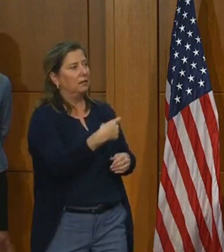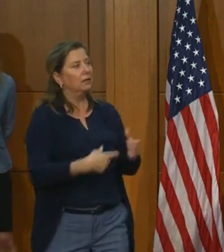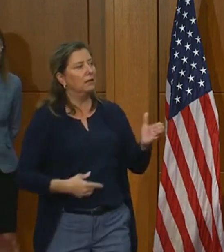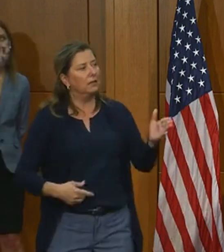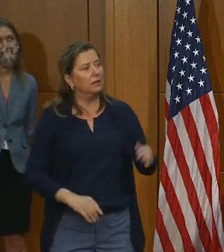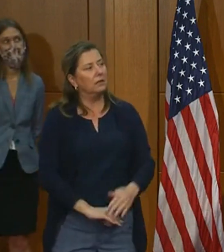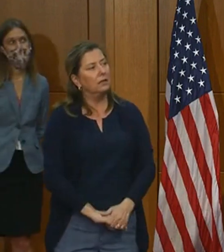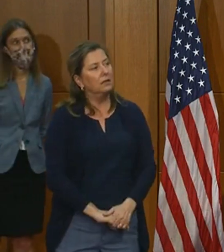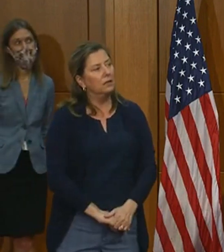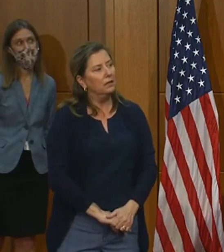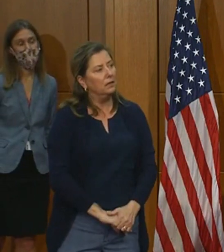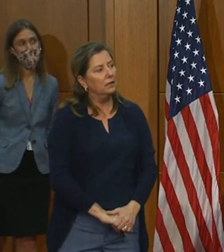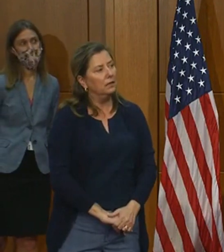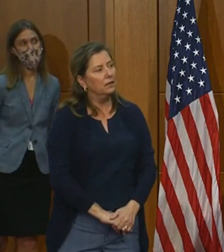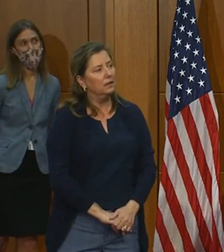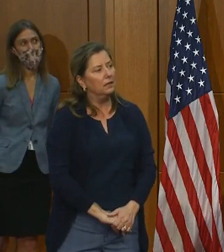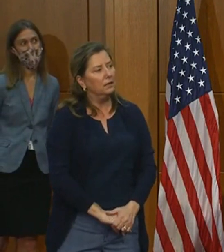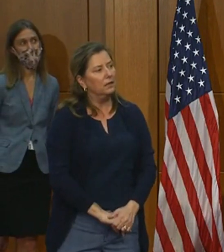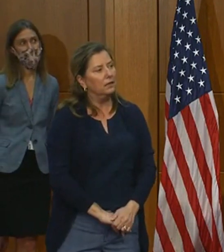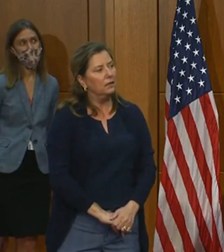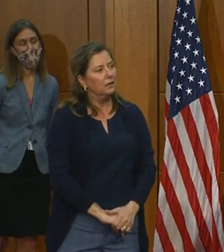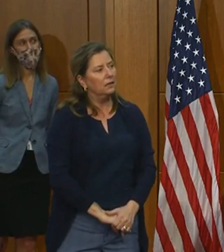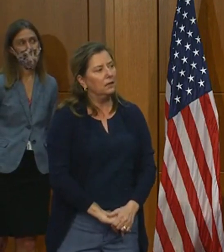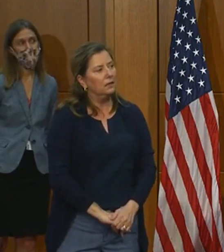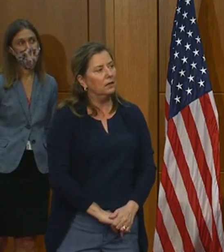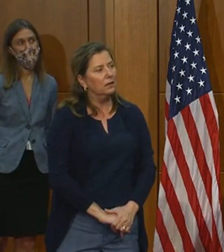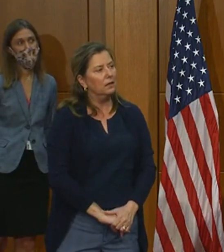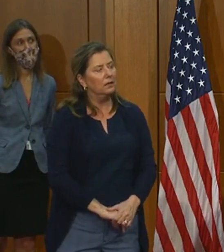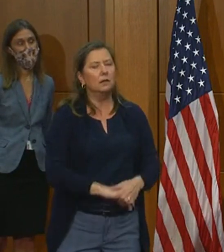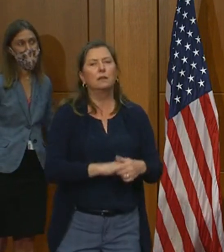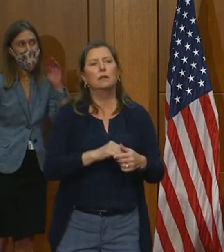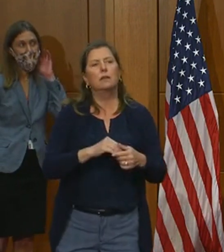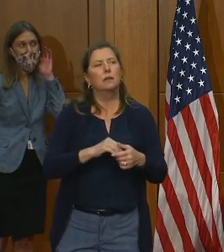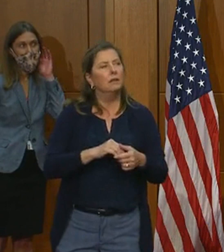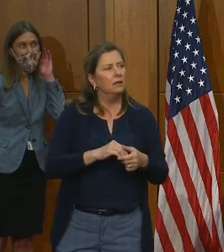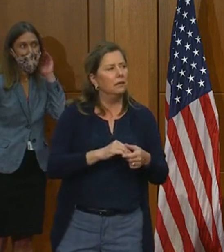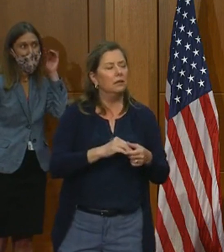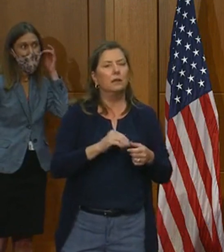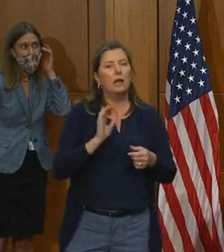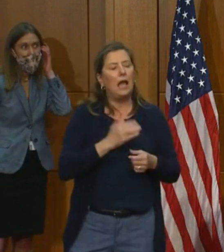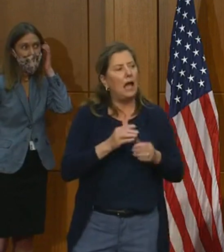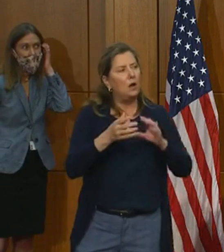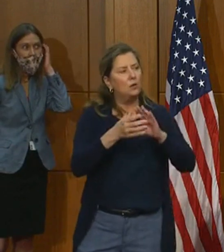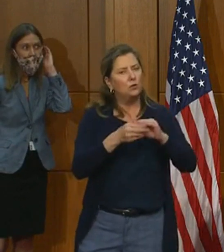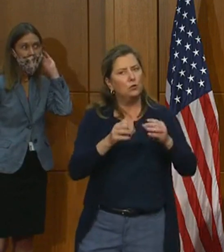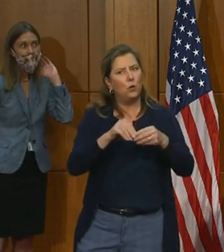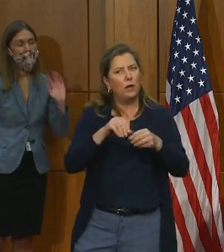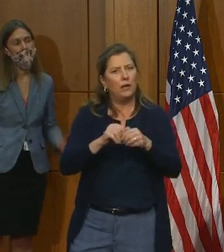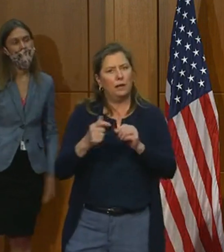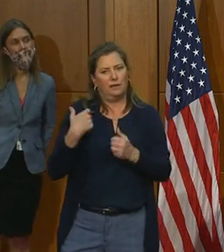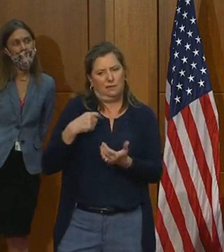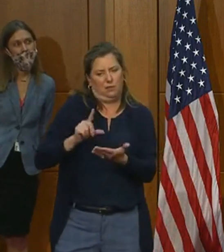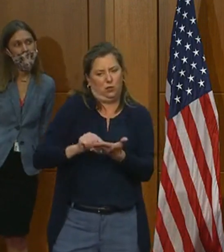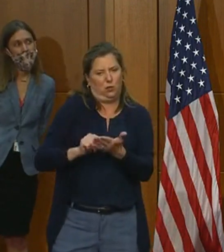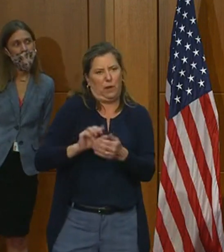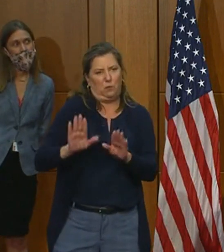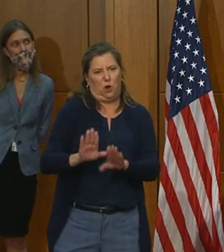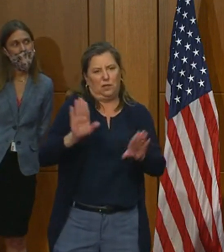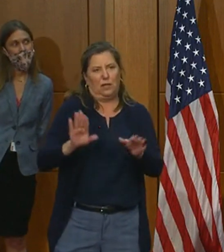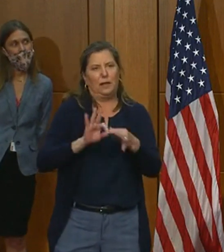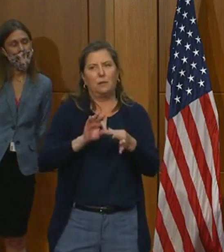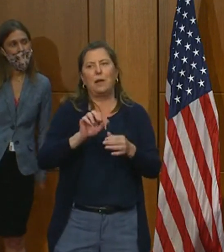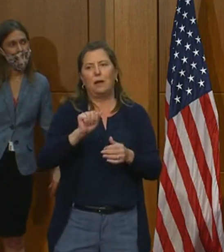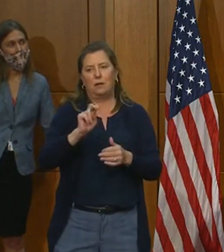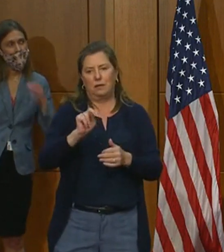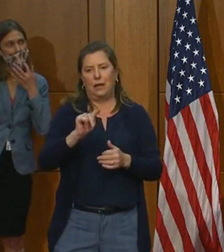This isn't a question, but I would just say that our story on antibody tests was in the Sunday paper. My question is actually